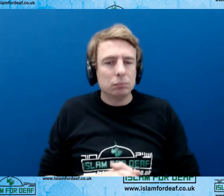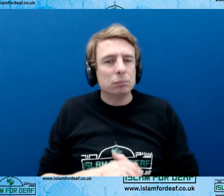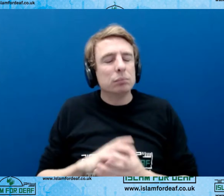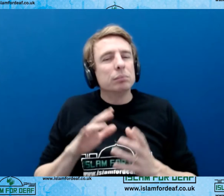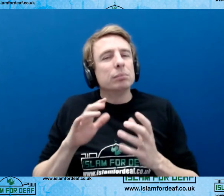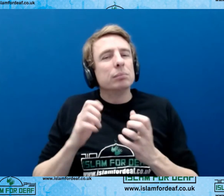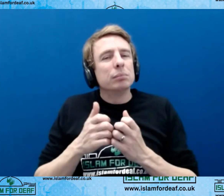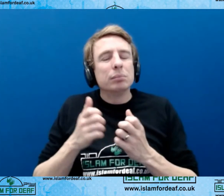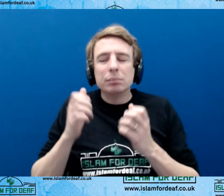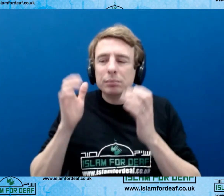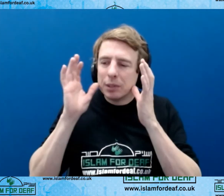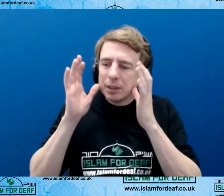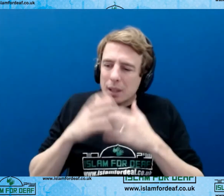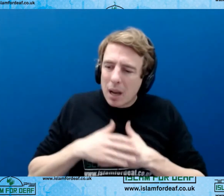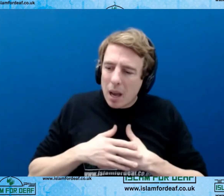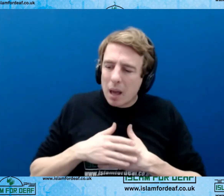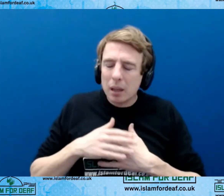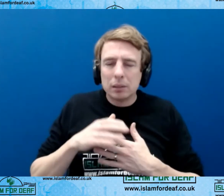and Hajj.